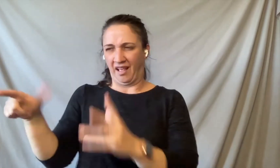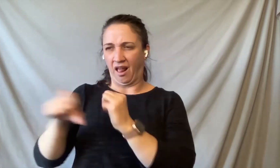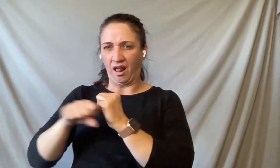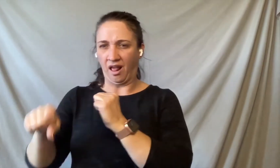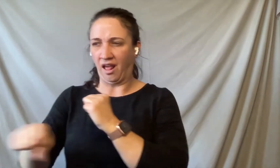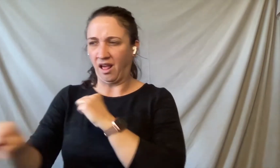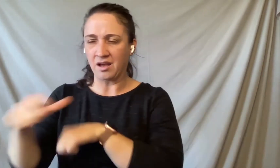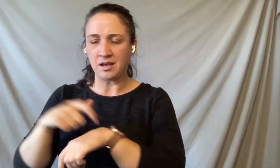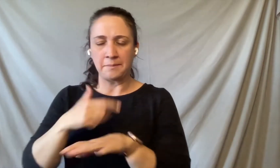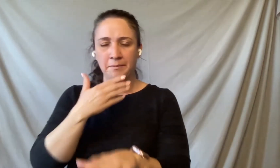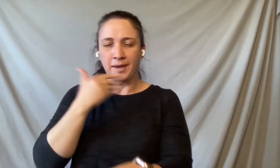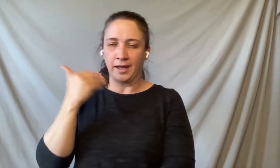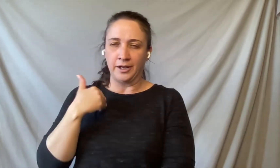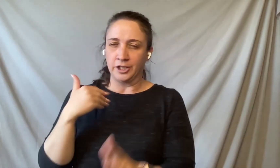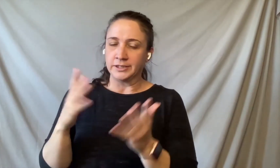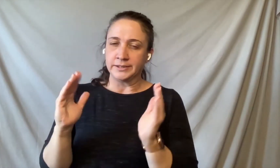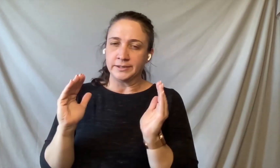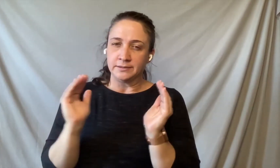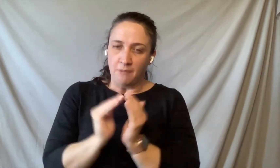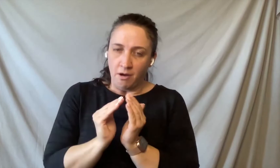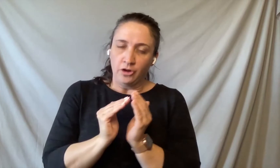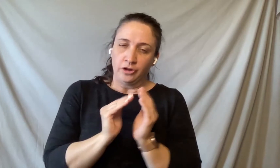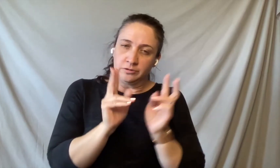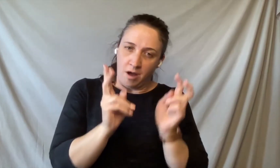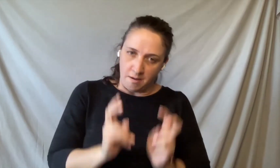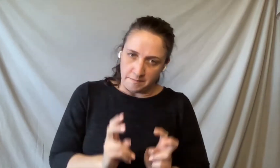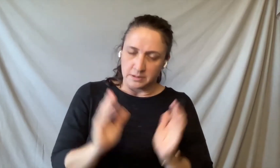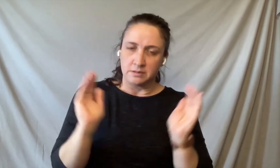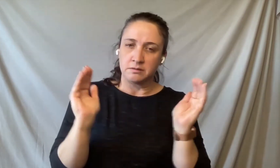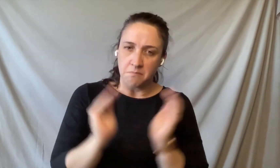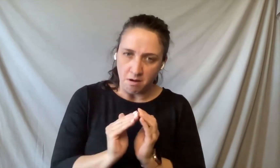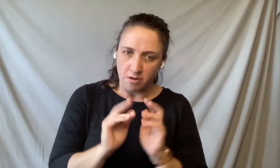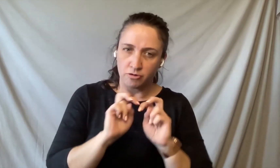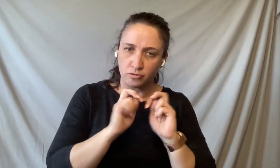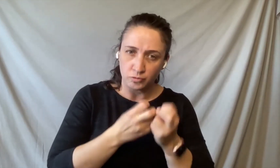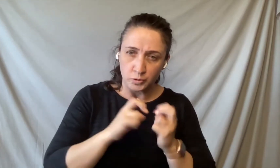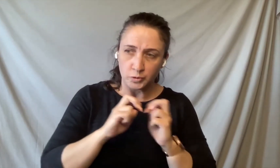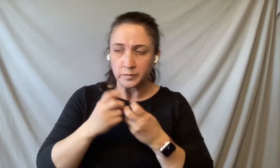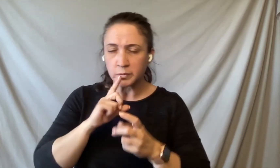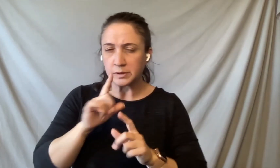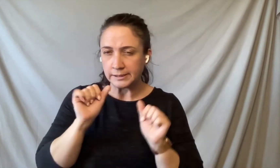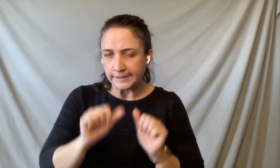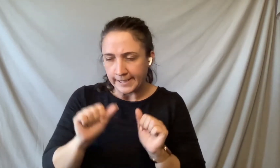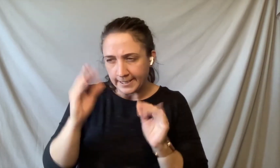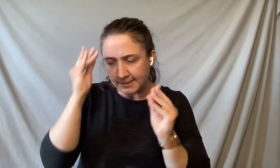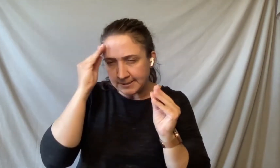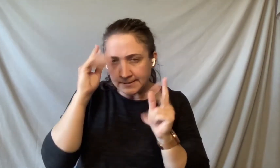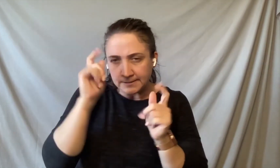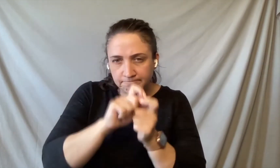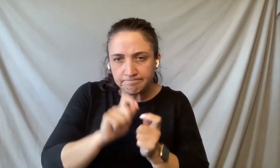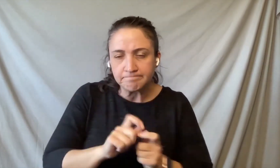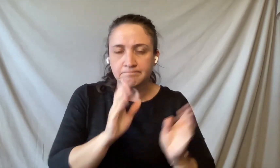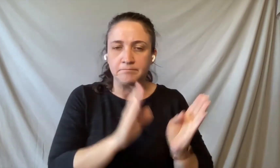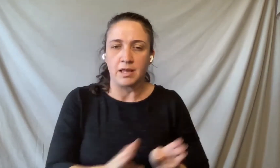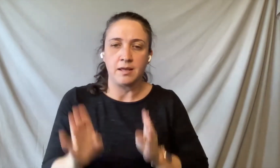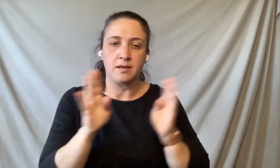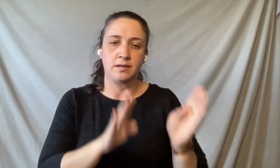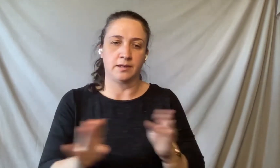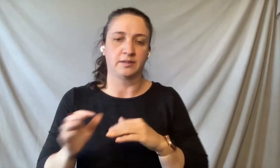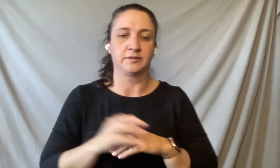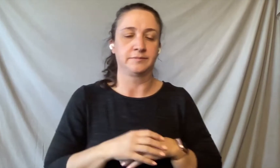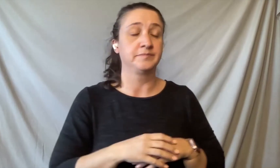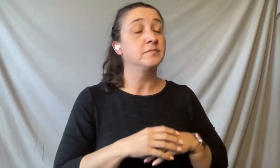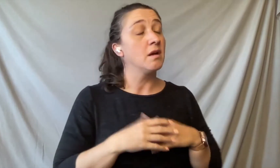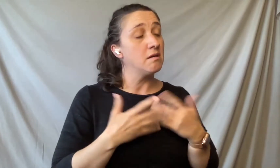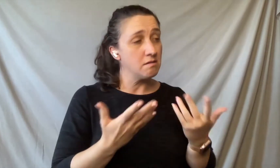smaller groups on smaller topics where we can really dig into getting a plan together. So what we could